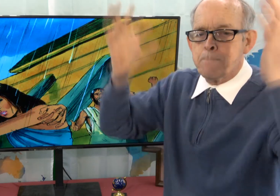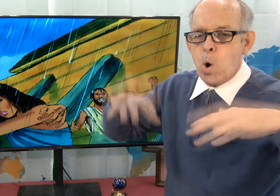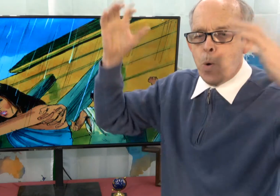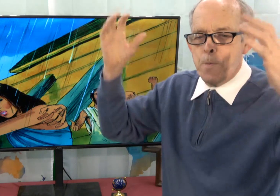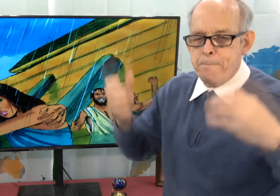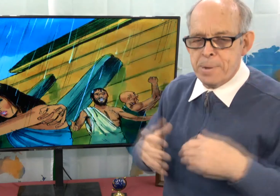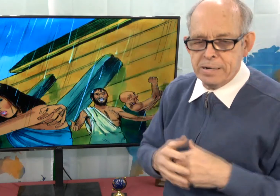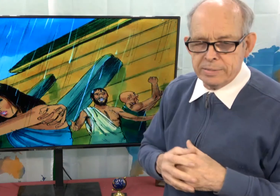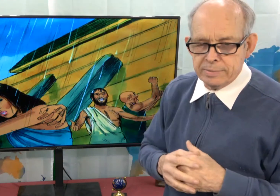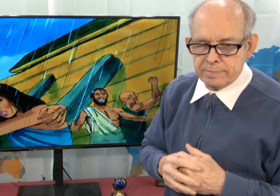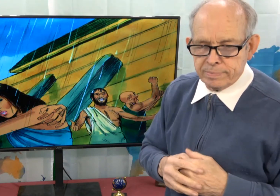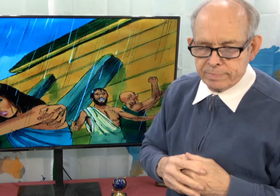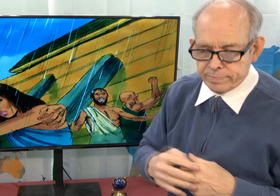boom!